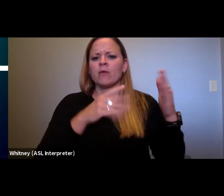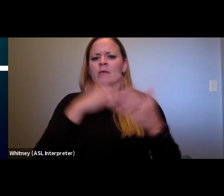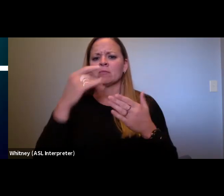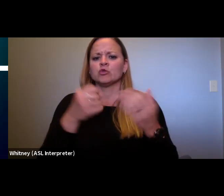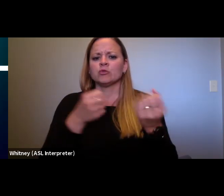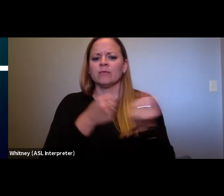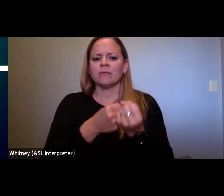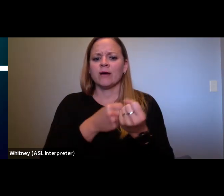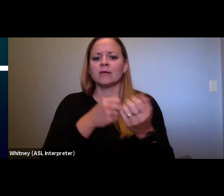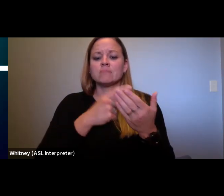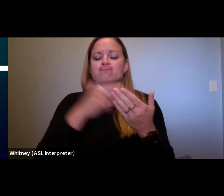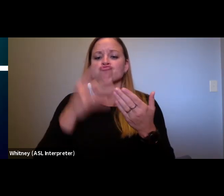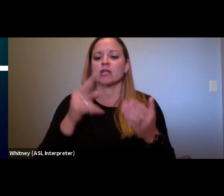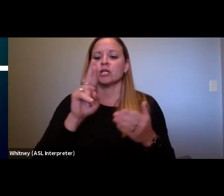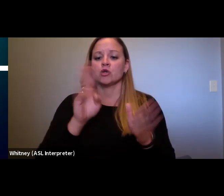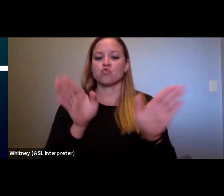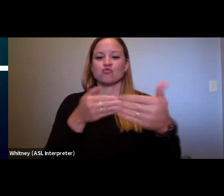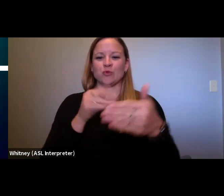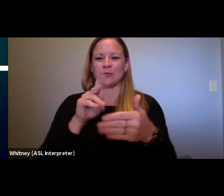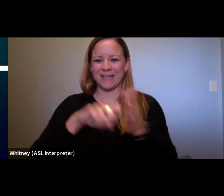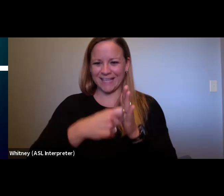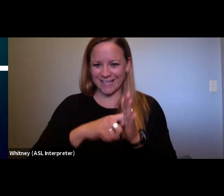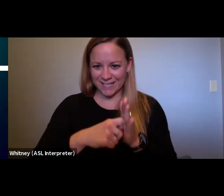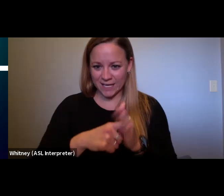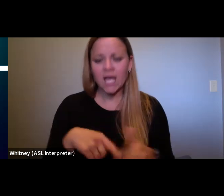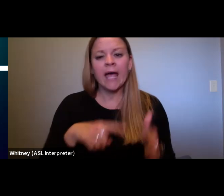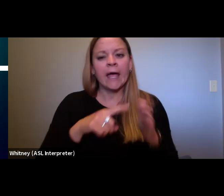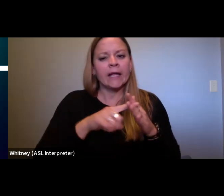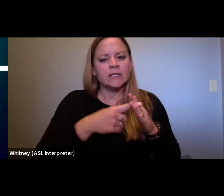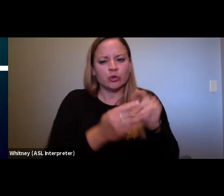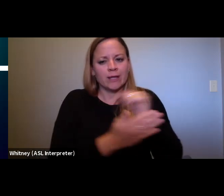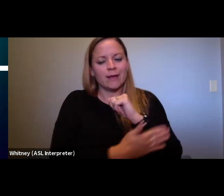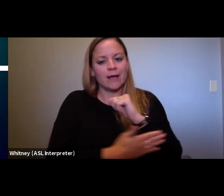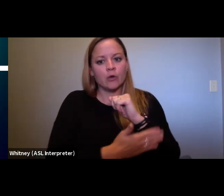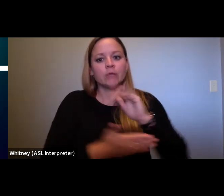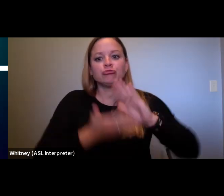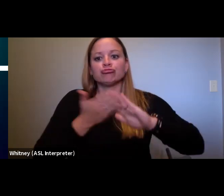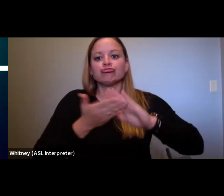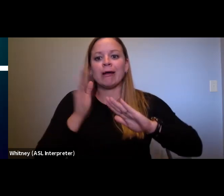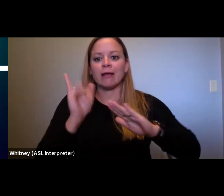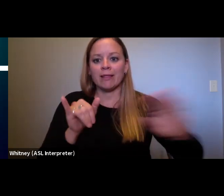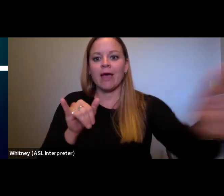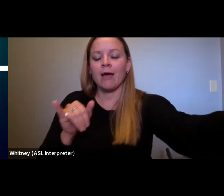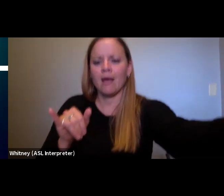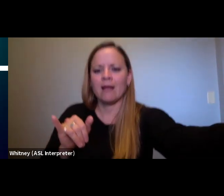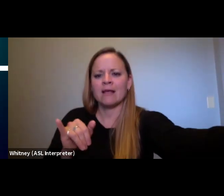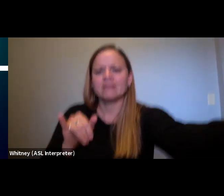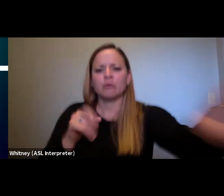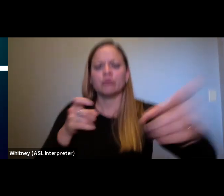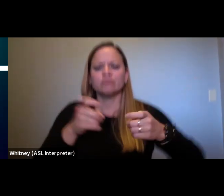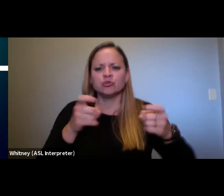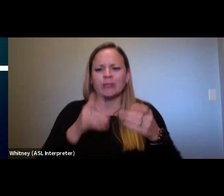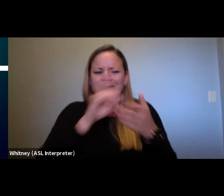Project Room Key. Initially, the county was running it, was in charge of, designing the